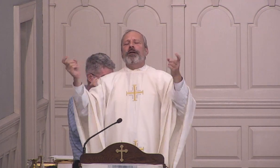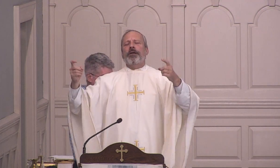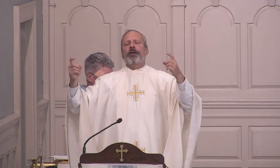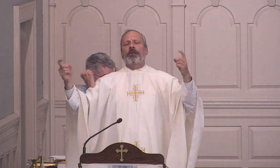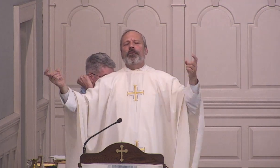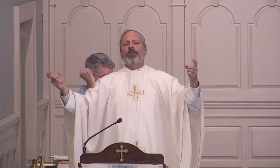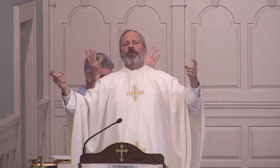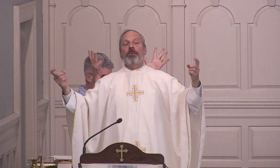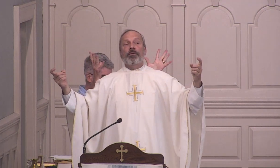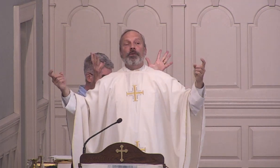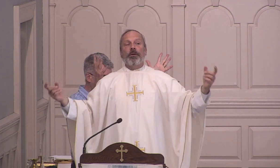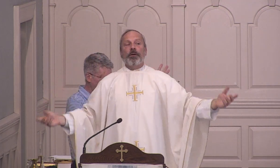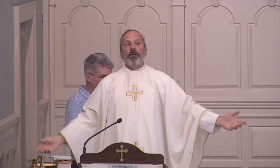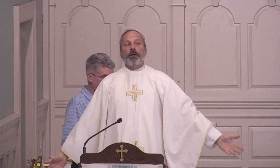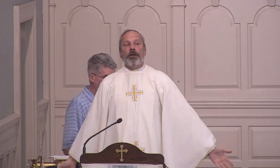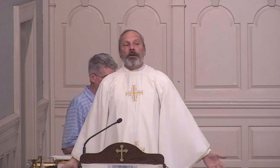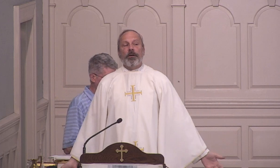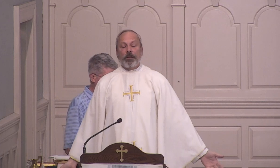alleluia.